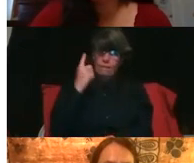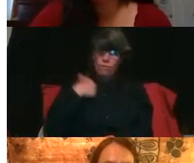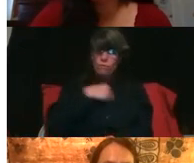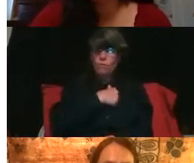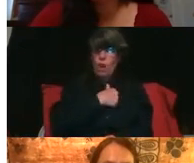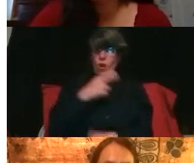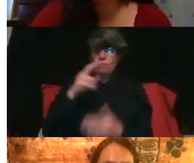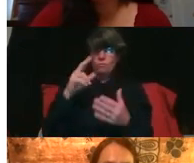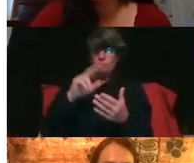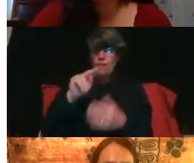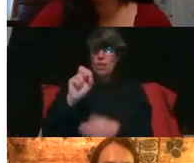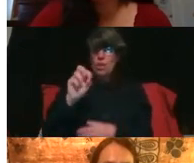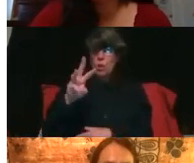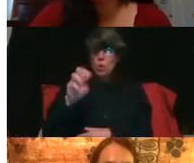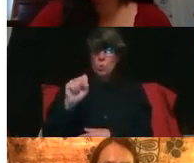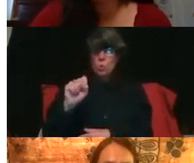supporting